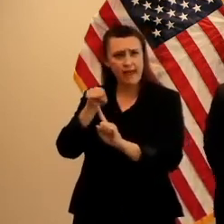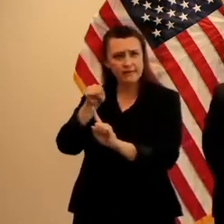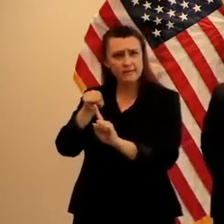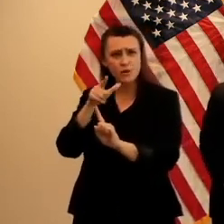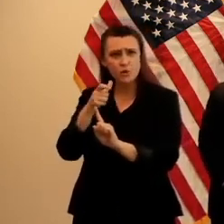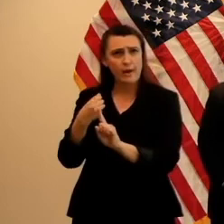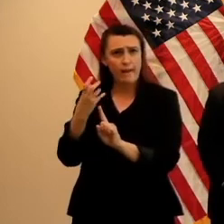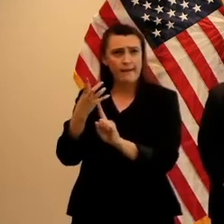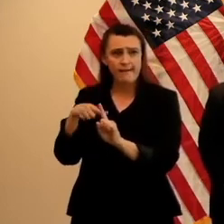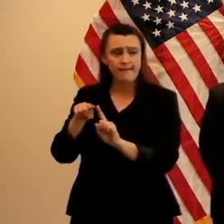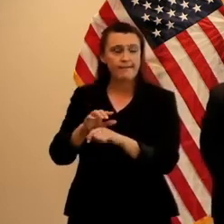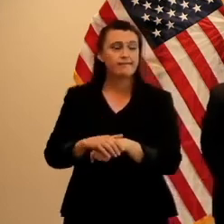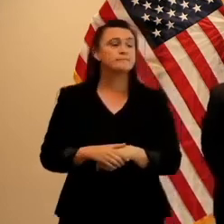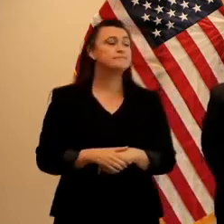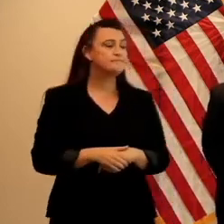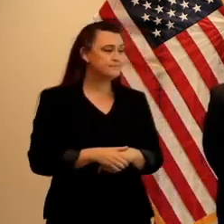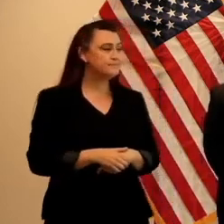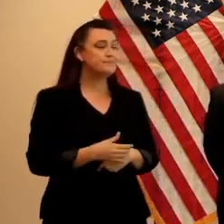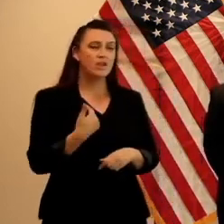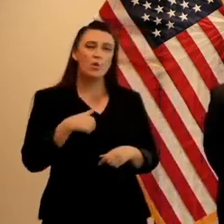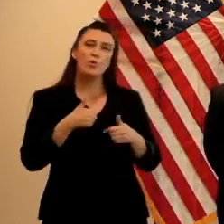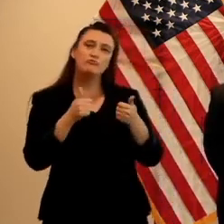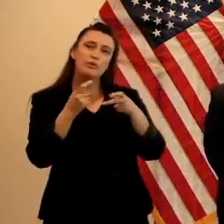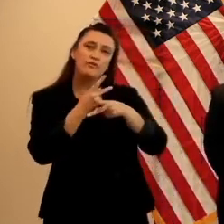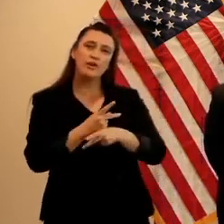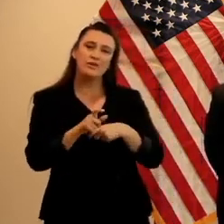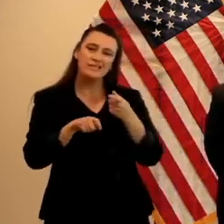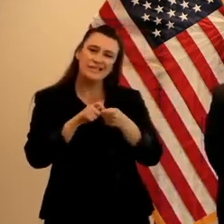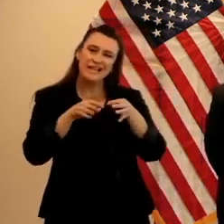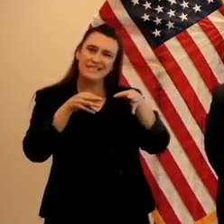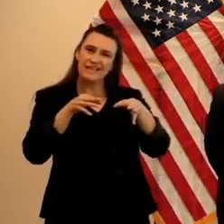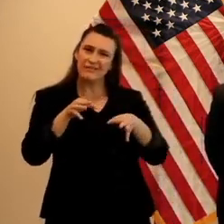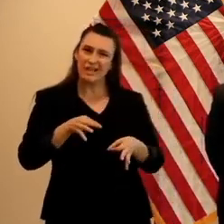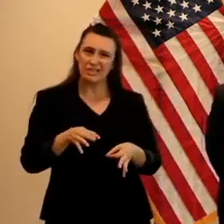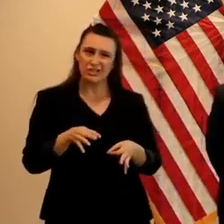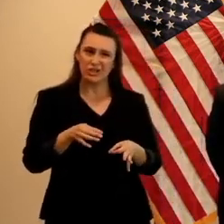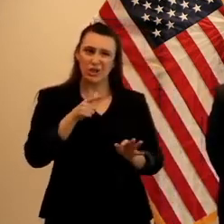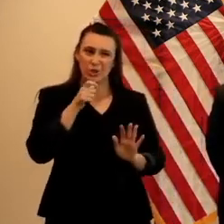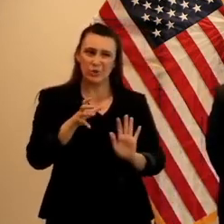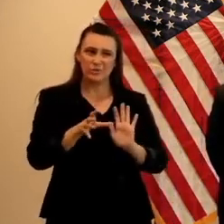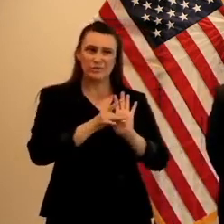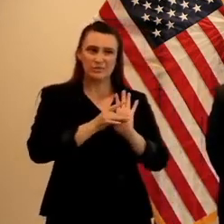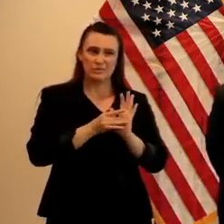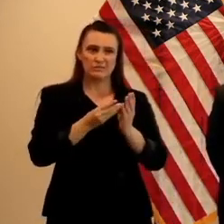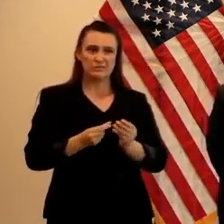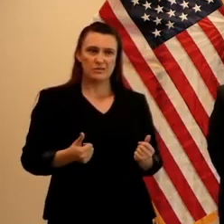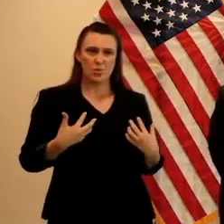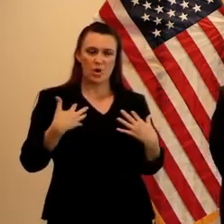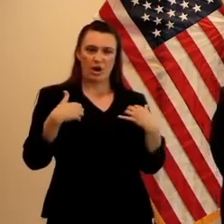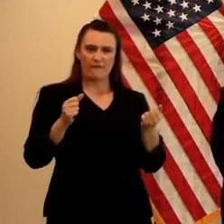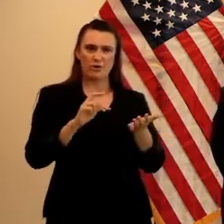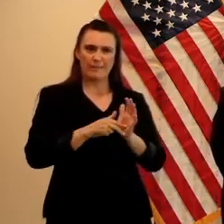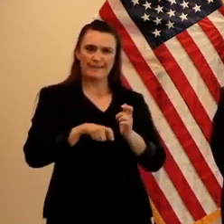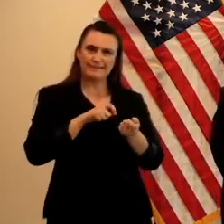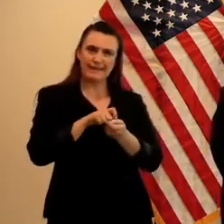number coming back? We are currently working on that definition and are hoping to post it on our website on Sunday. Yes.